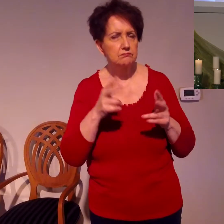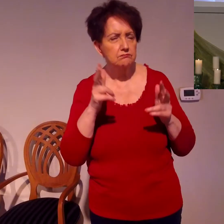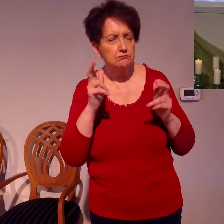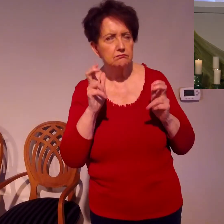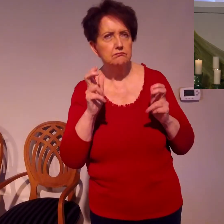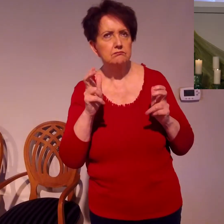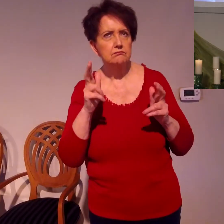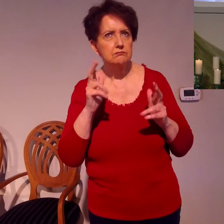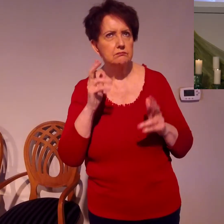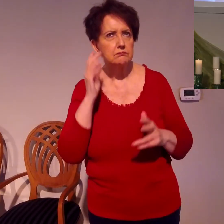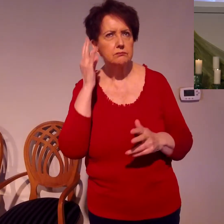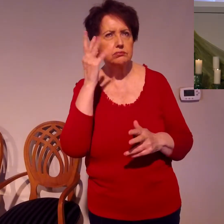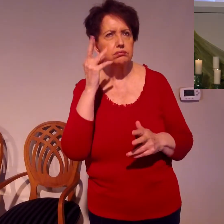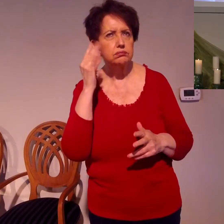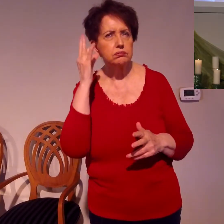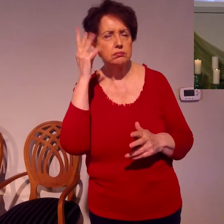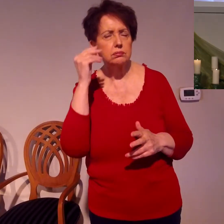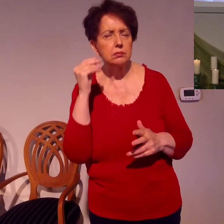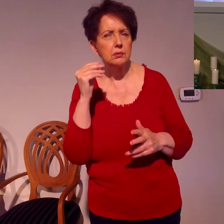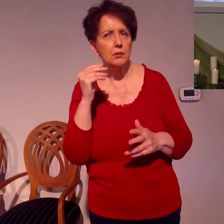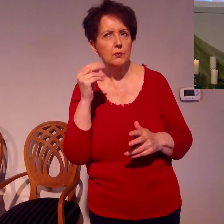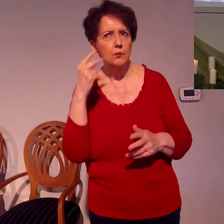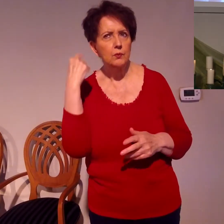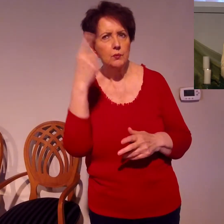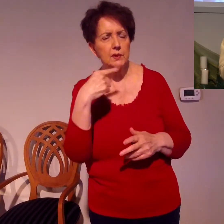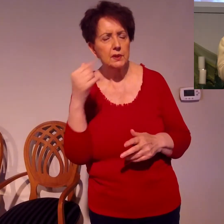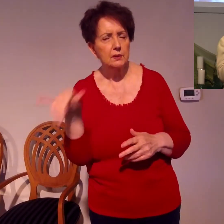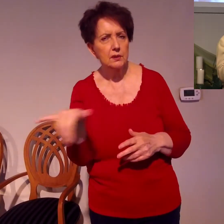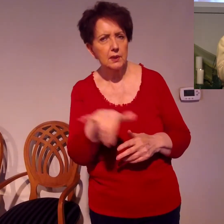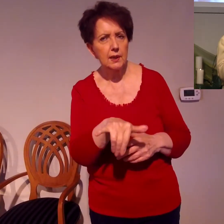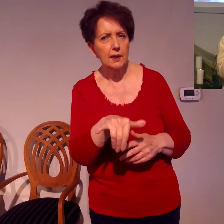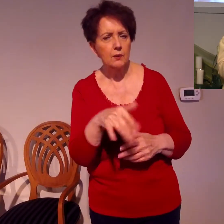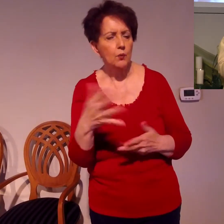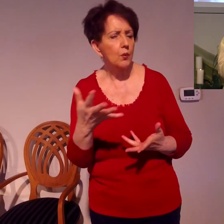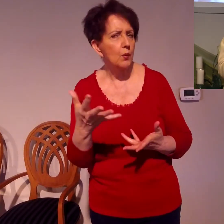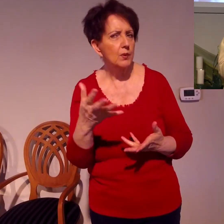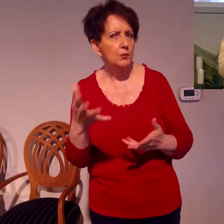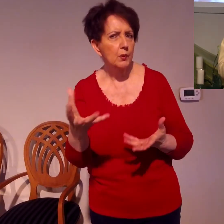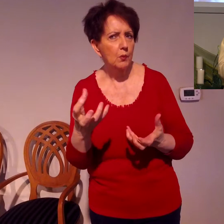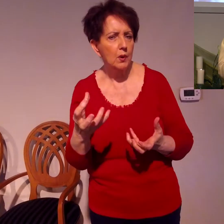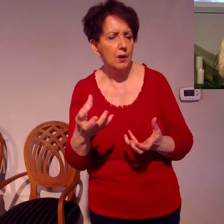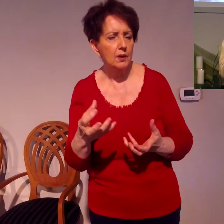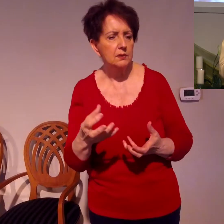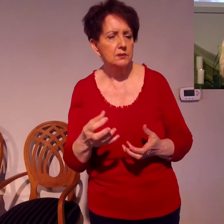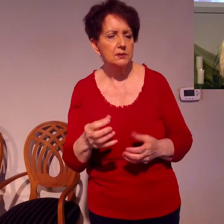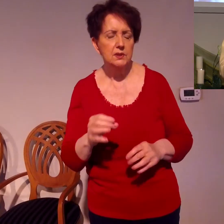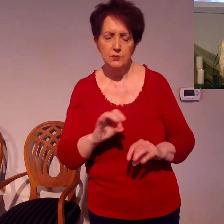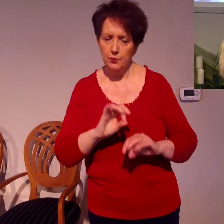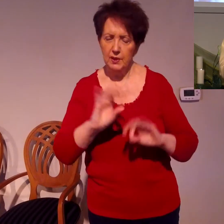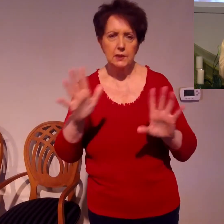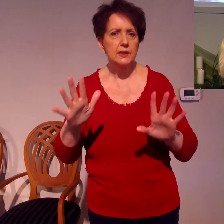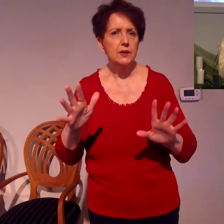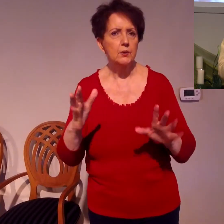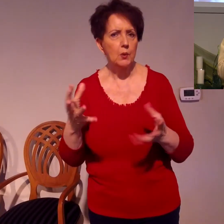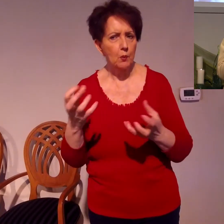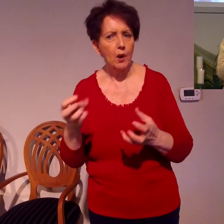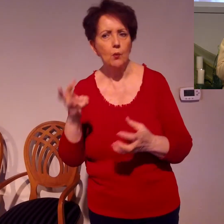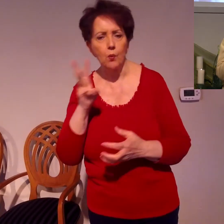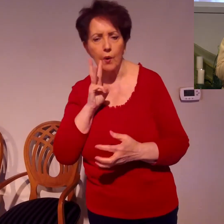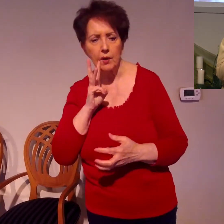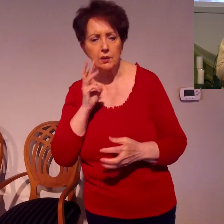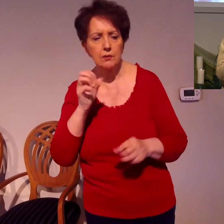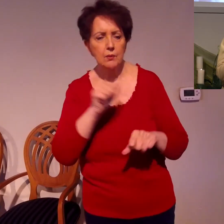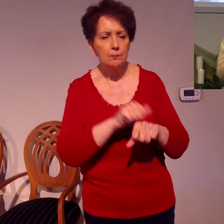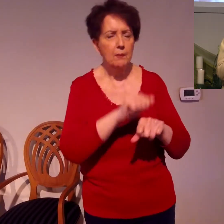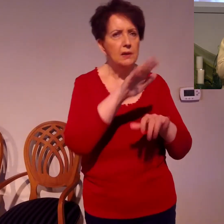look like? What would we want? And so we got pretty clear. We're like, well, we want water, we want mountains, and we want